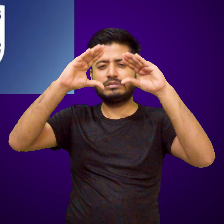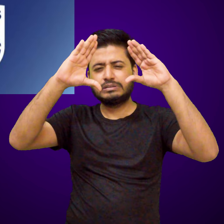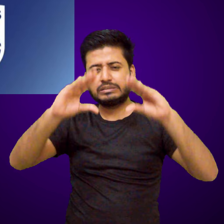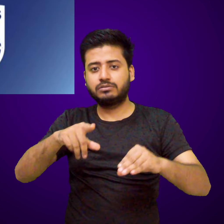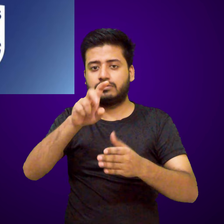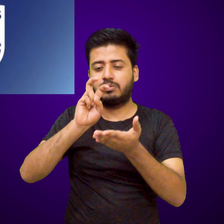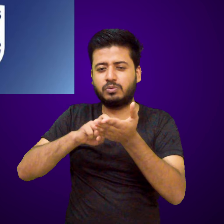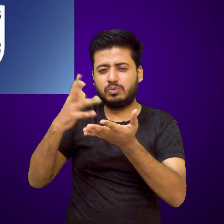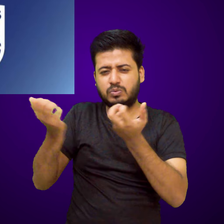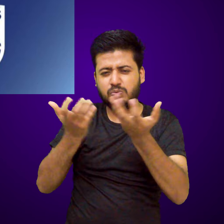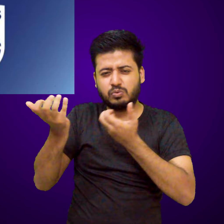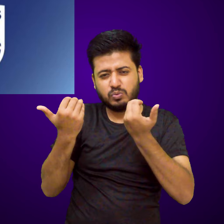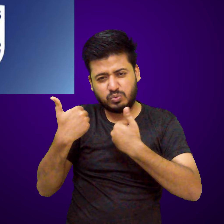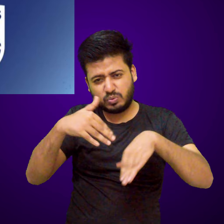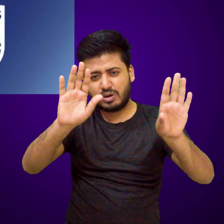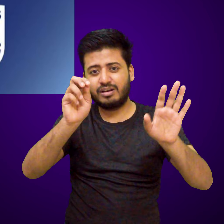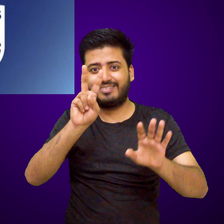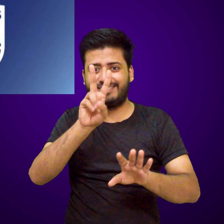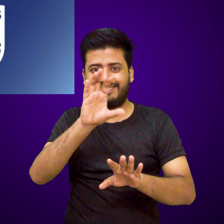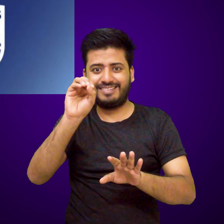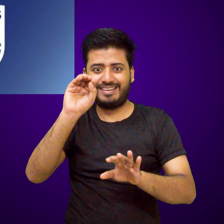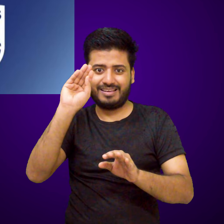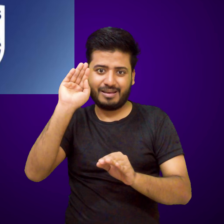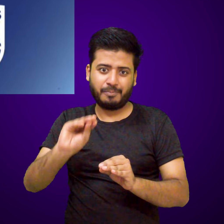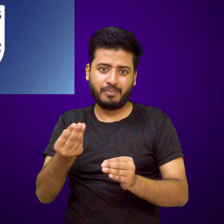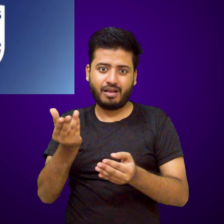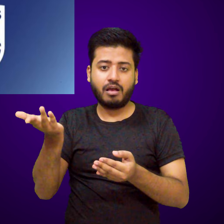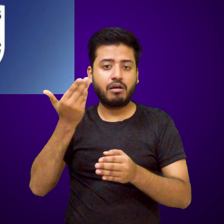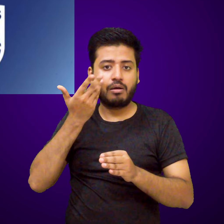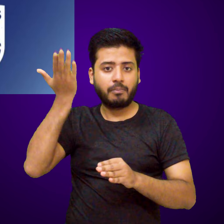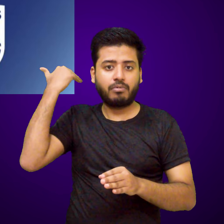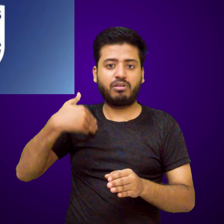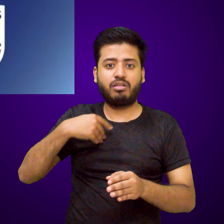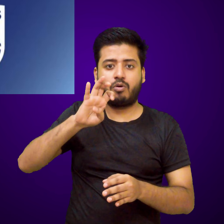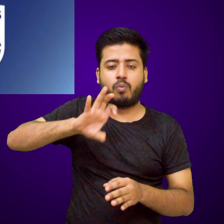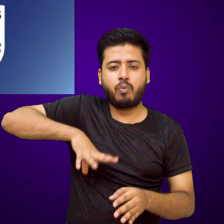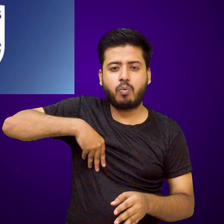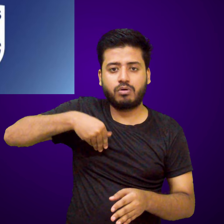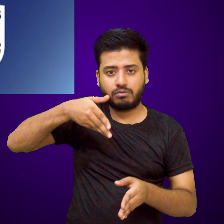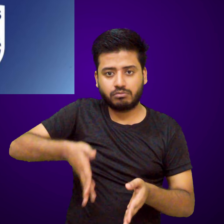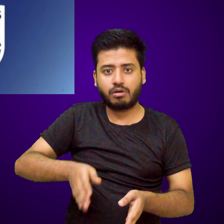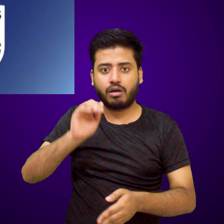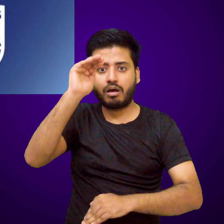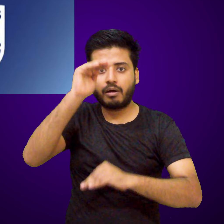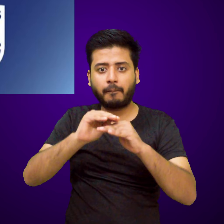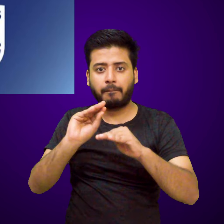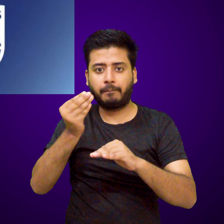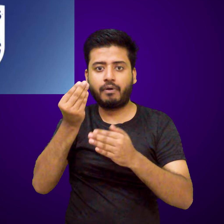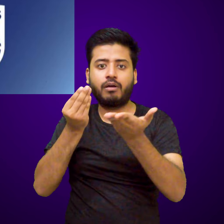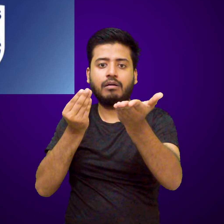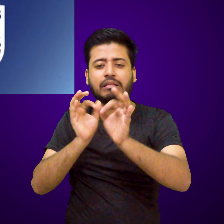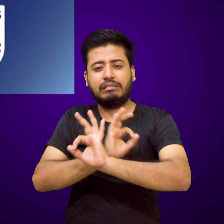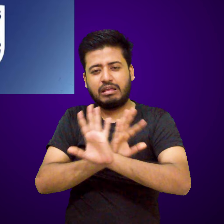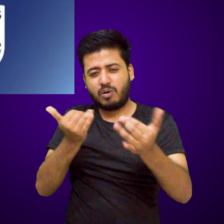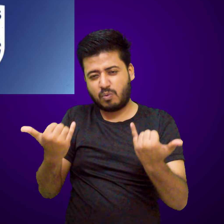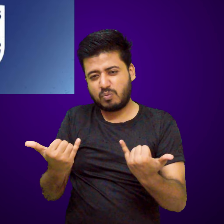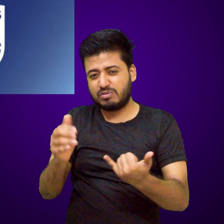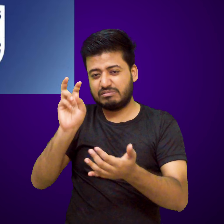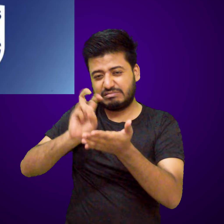dry. Currently active sales. Flipkart Big Billion Days Sale. This annual sale is currently live and runs from